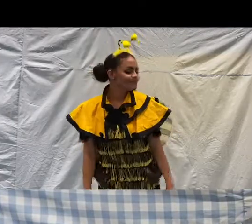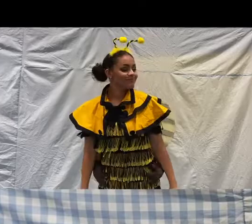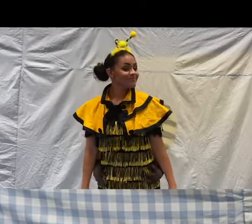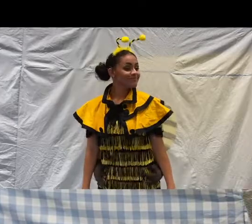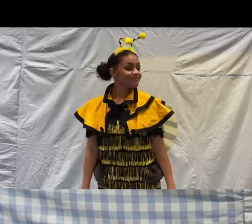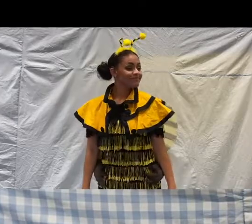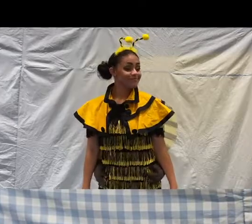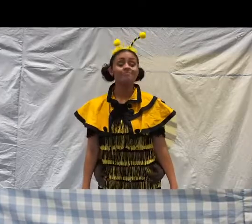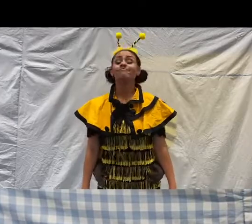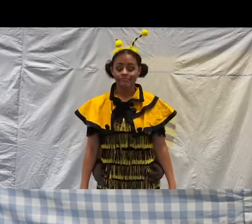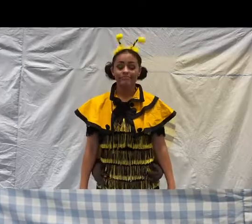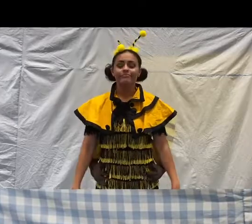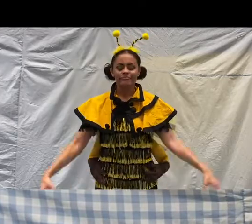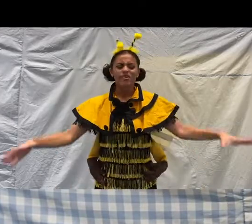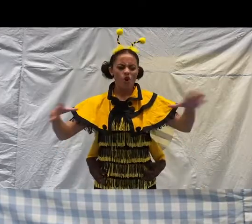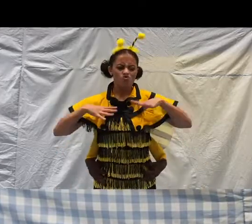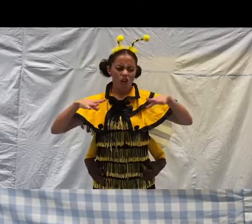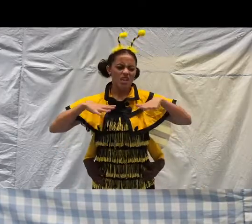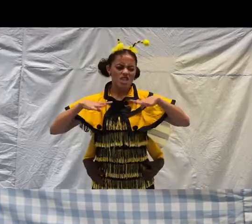Ready, Beatrix?